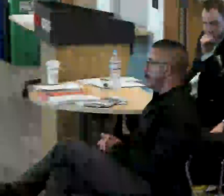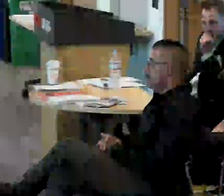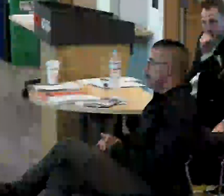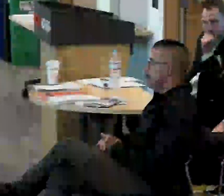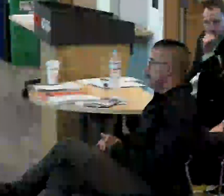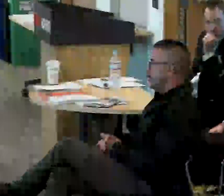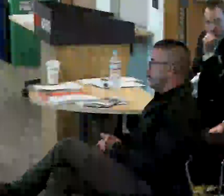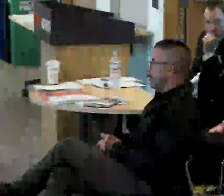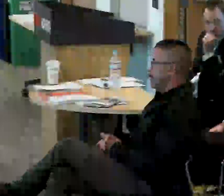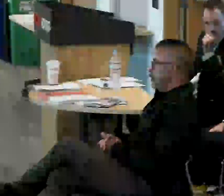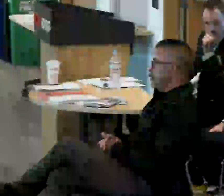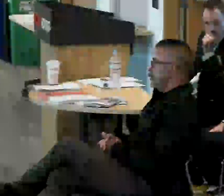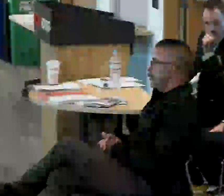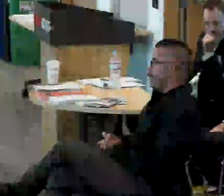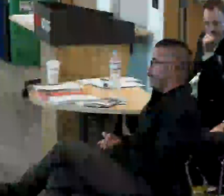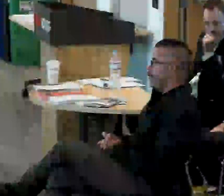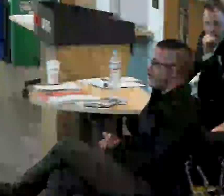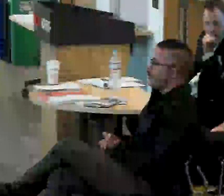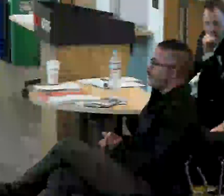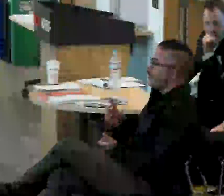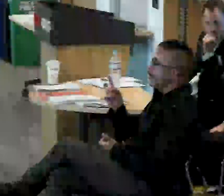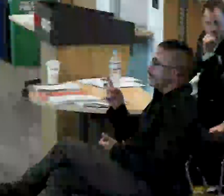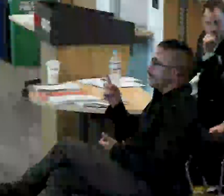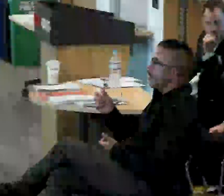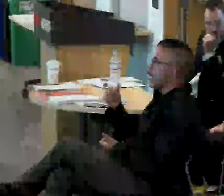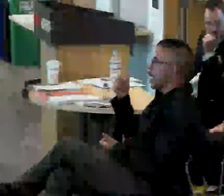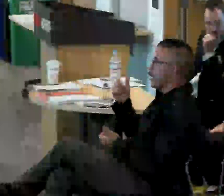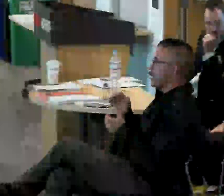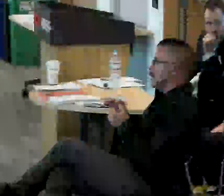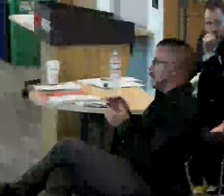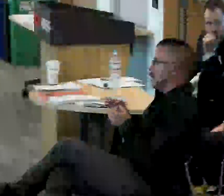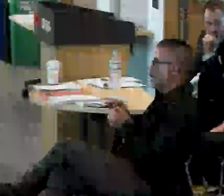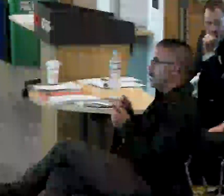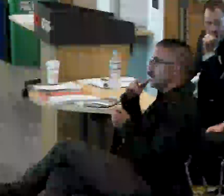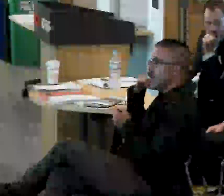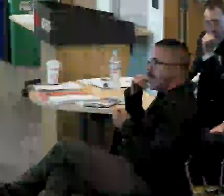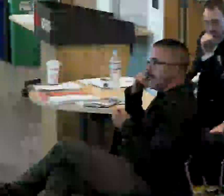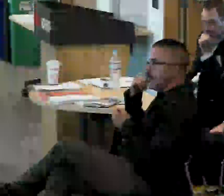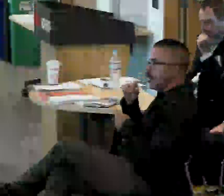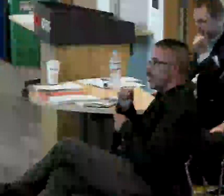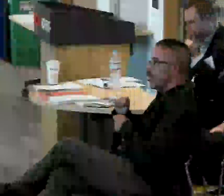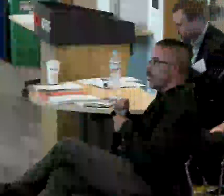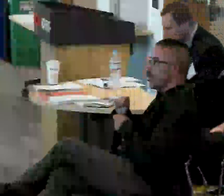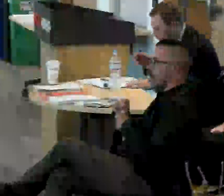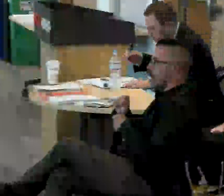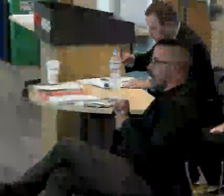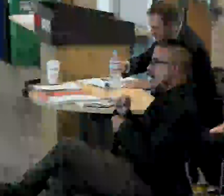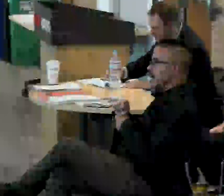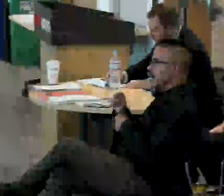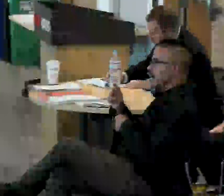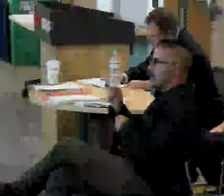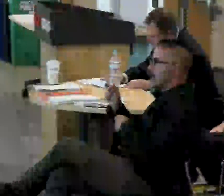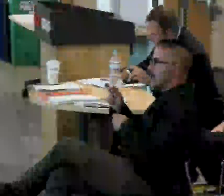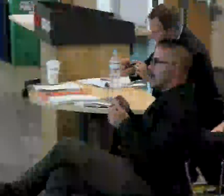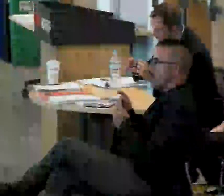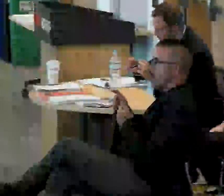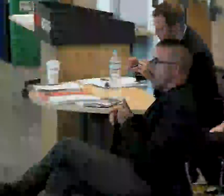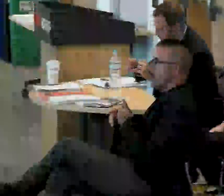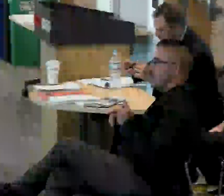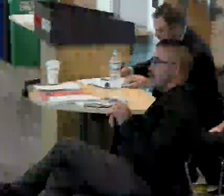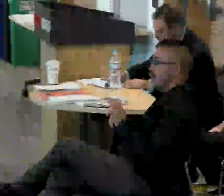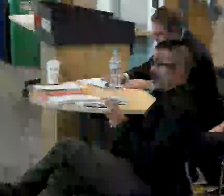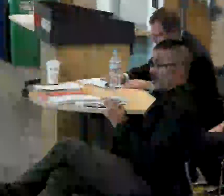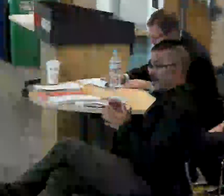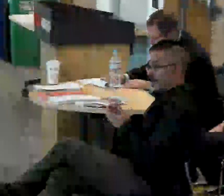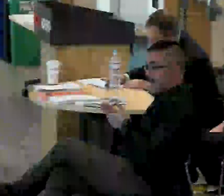like to highlight. And then somebody also mentioned the California Working Disabled Program. You know, the nice thing about that program